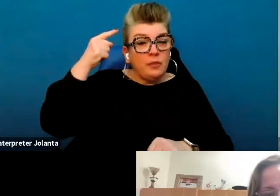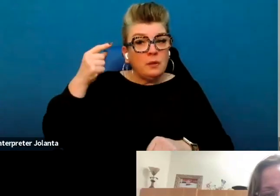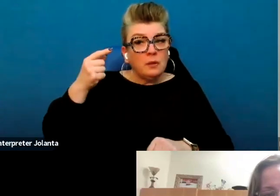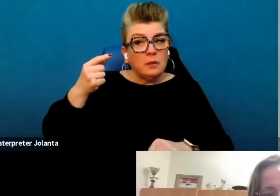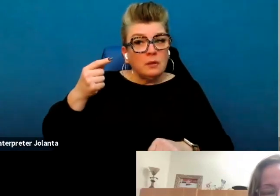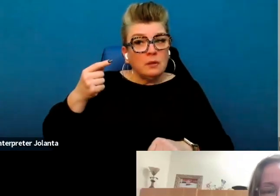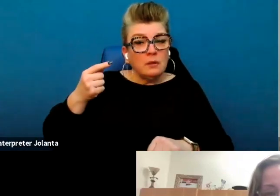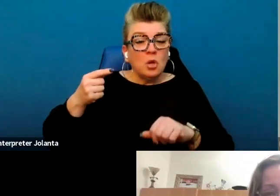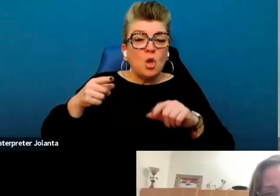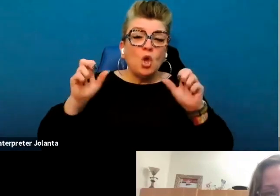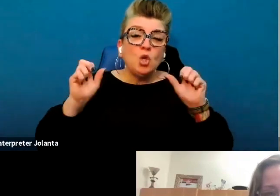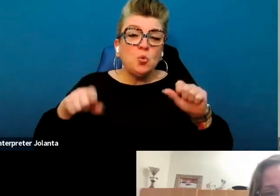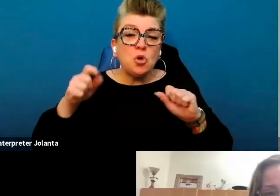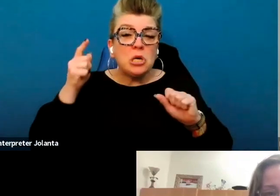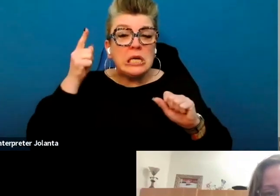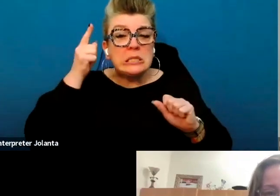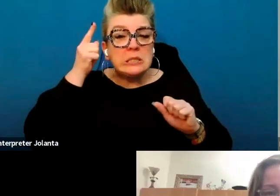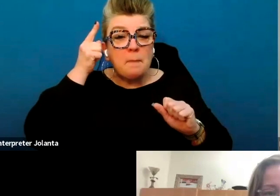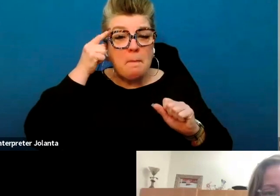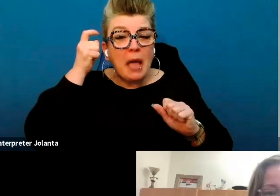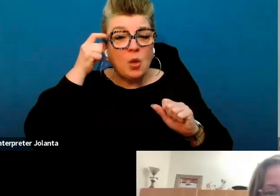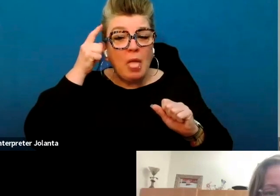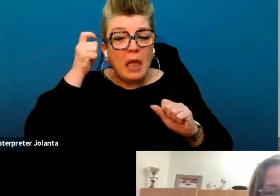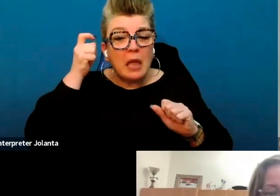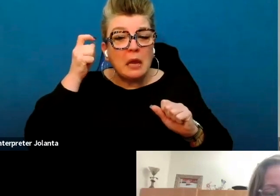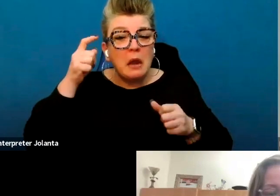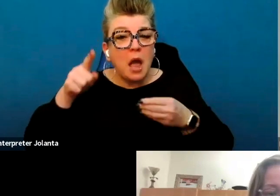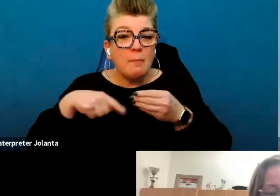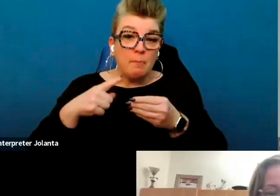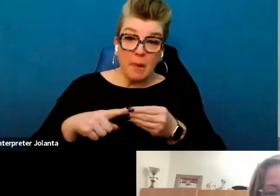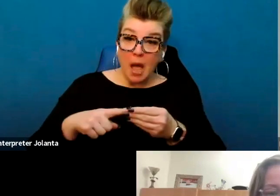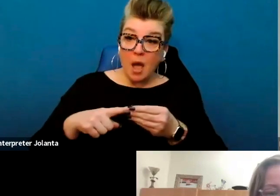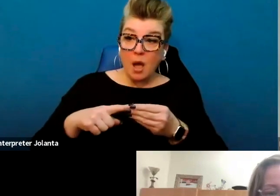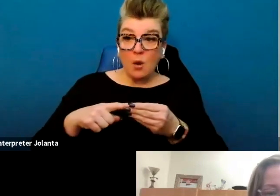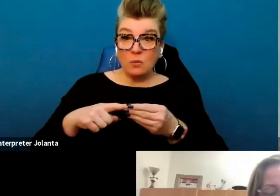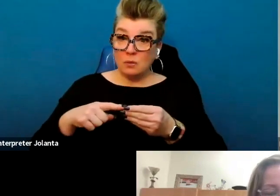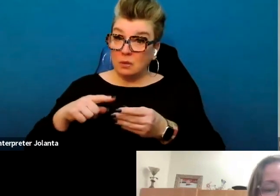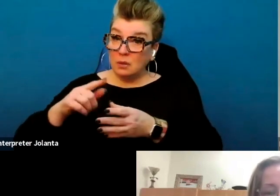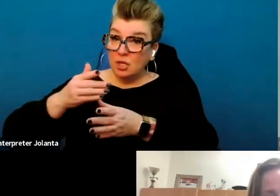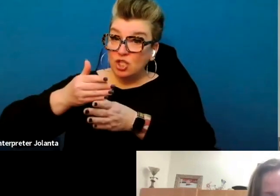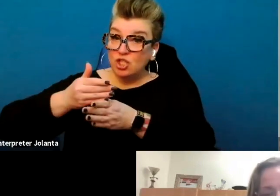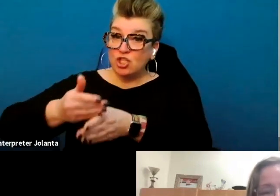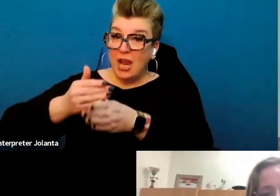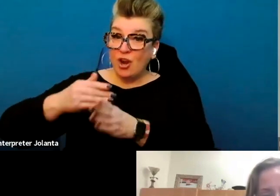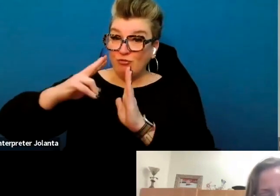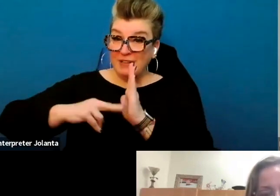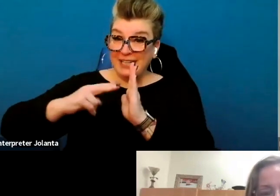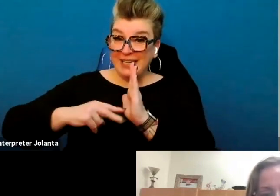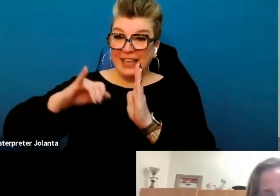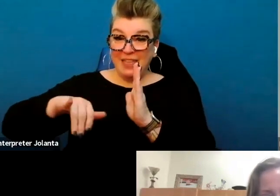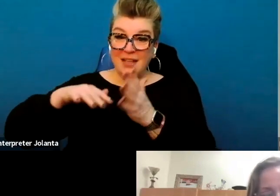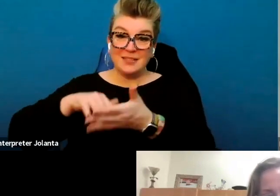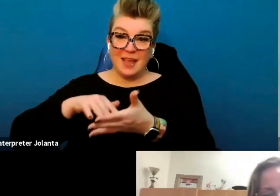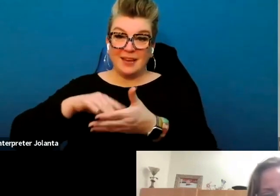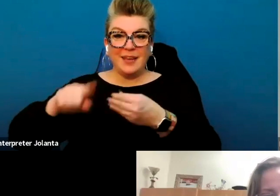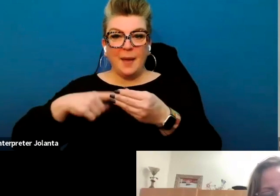you could speculate, I suppose, about particularly the like shared reading study that we looked at,